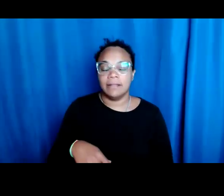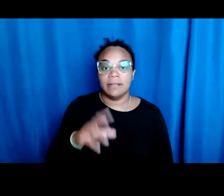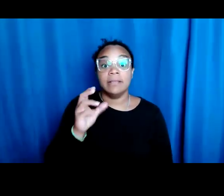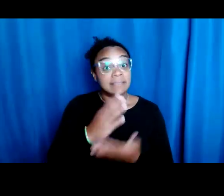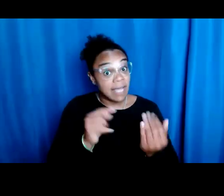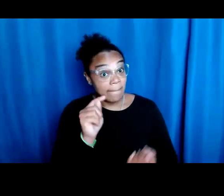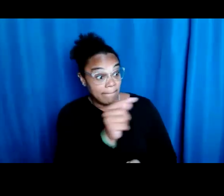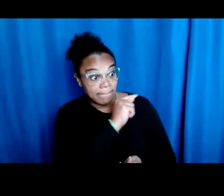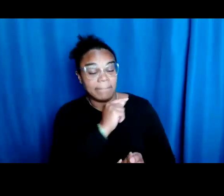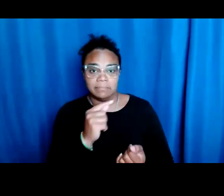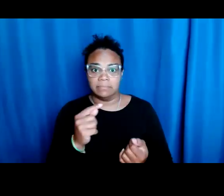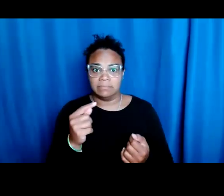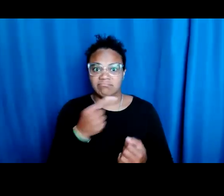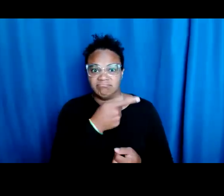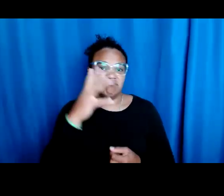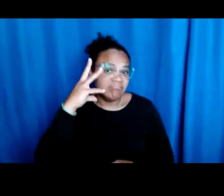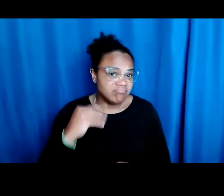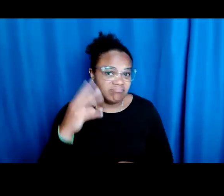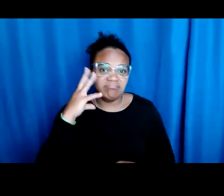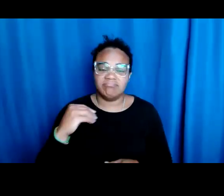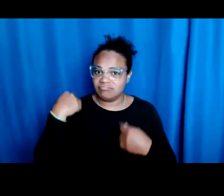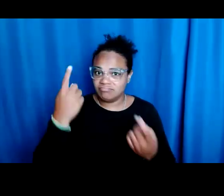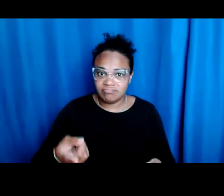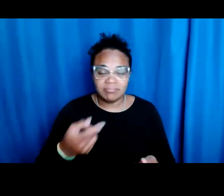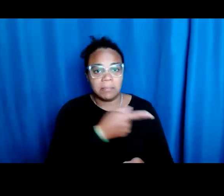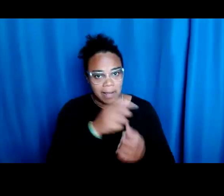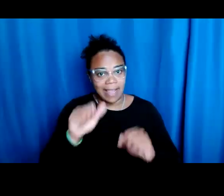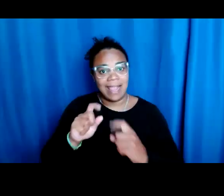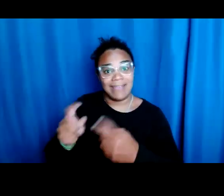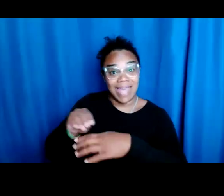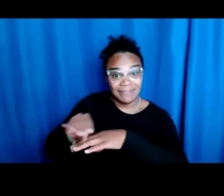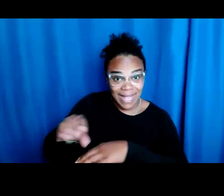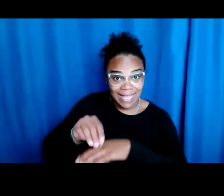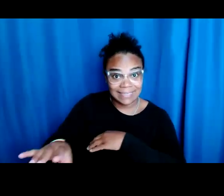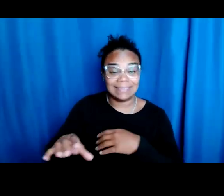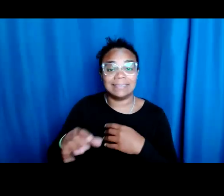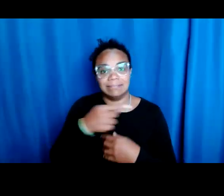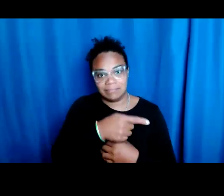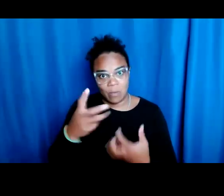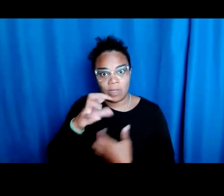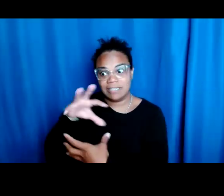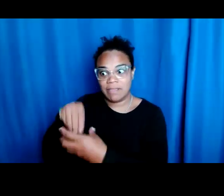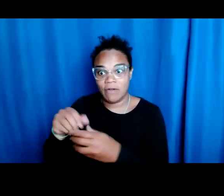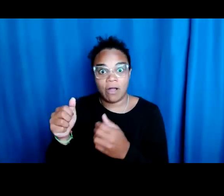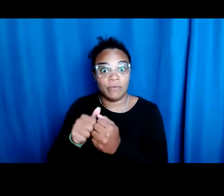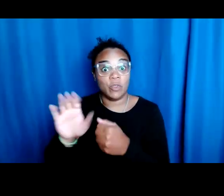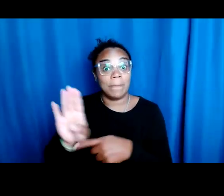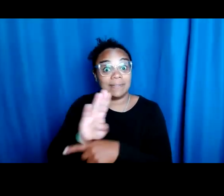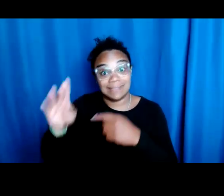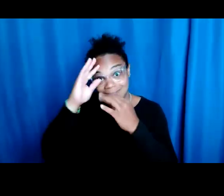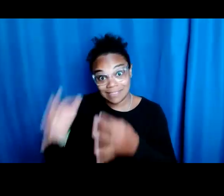some practical advice and may want input in the business decisions. And finding the right